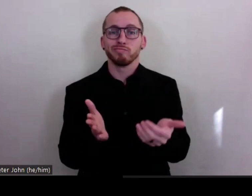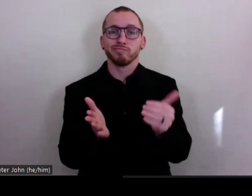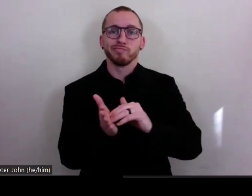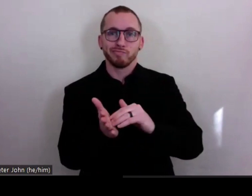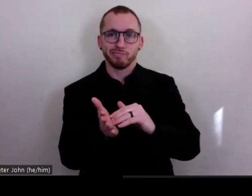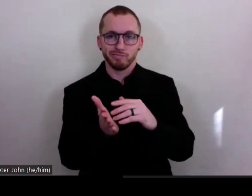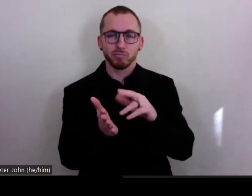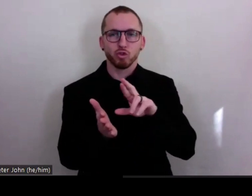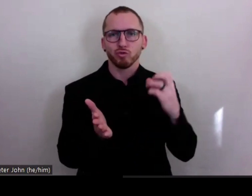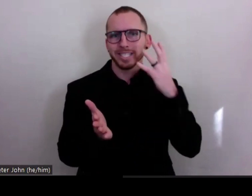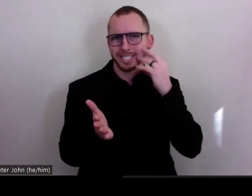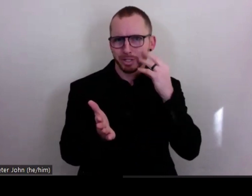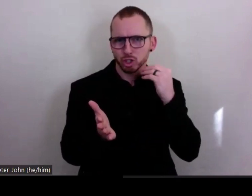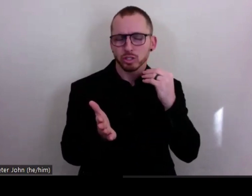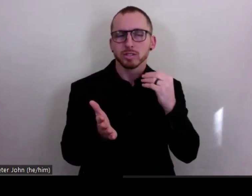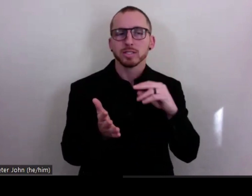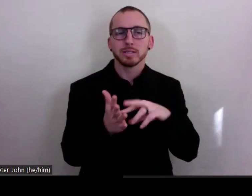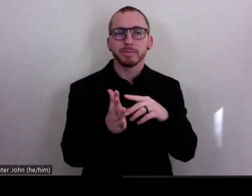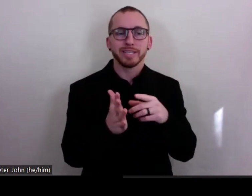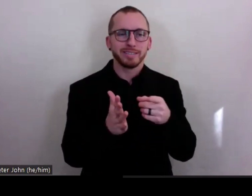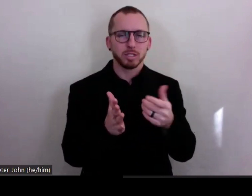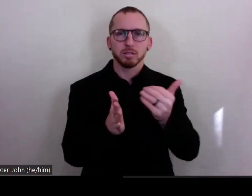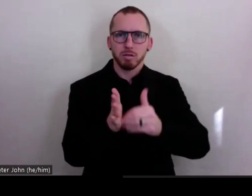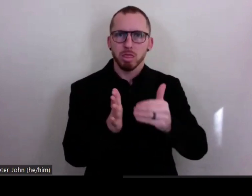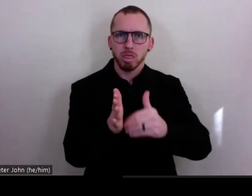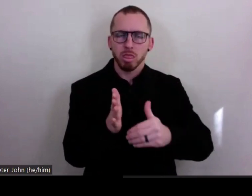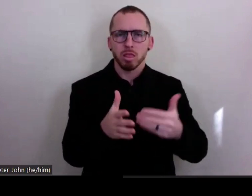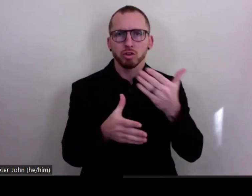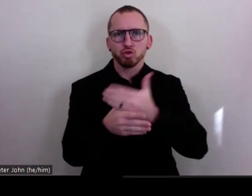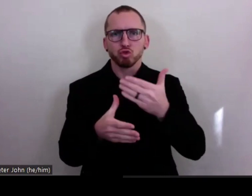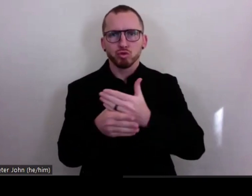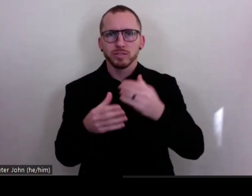and involuntary intrusive memories or thoughts,